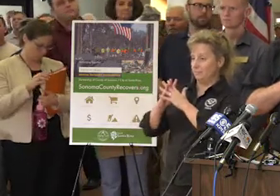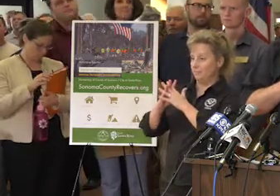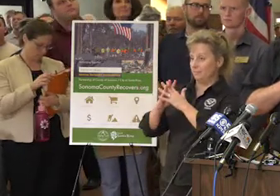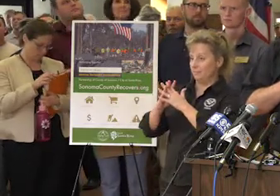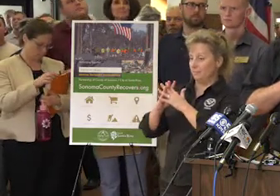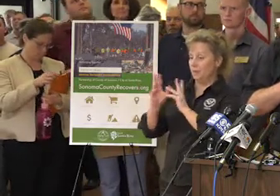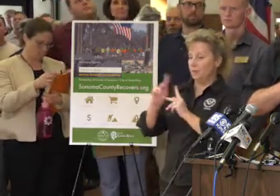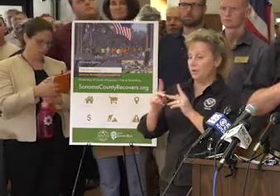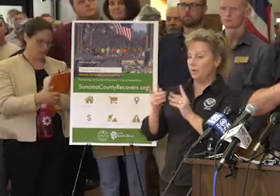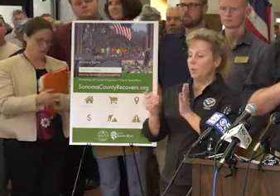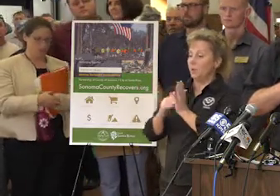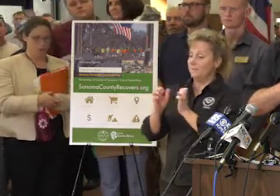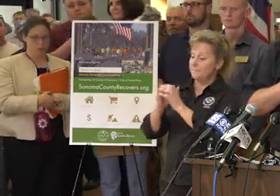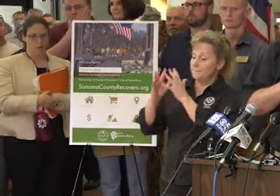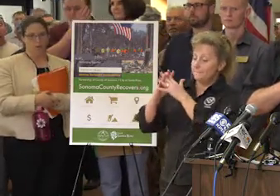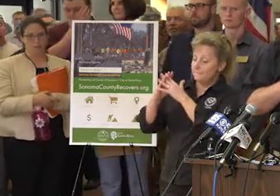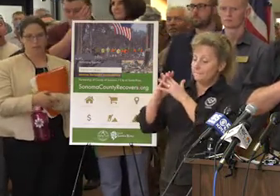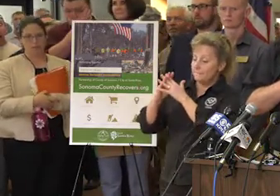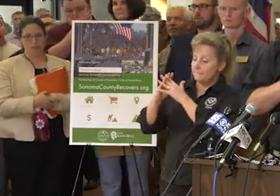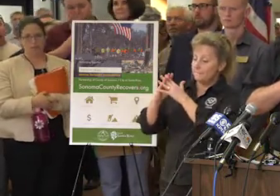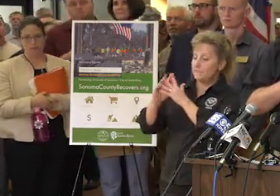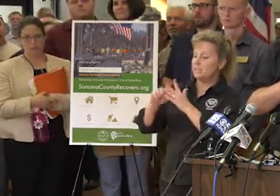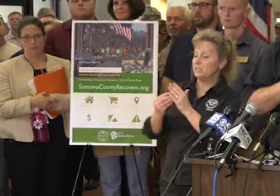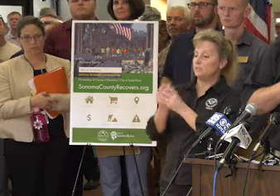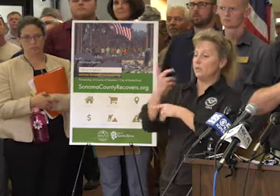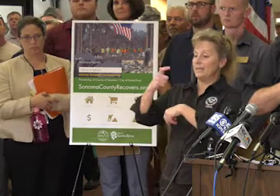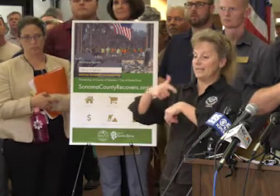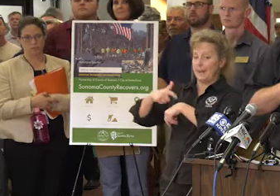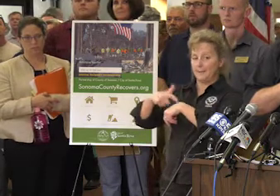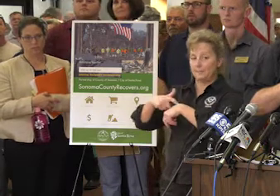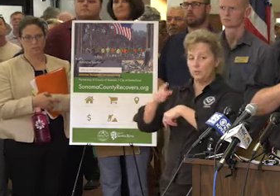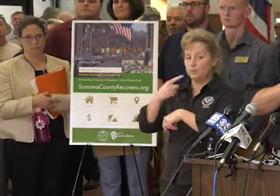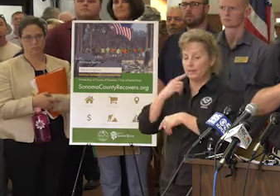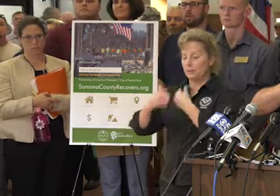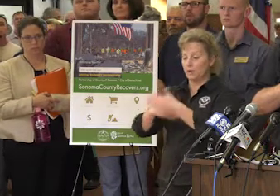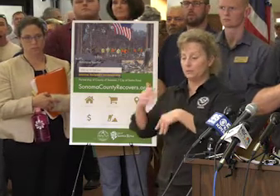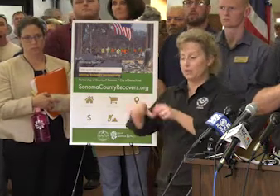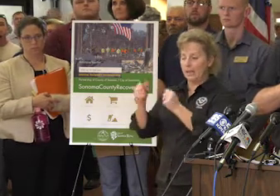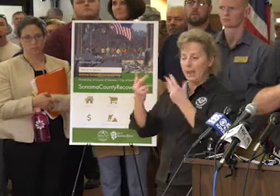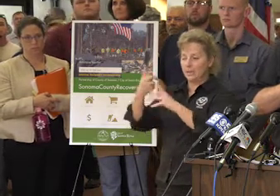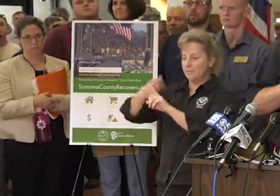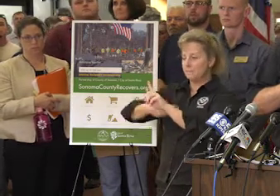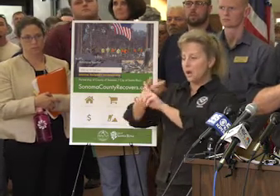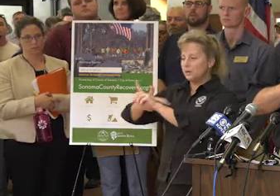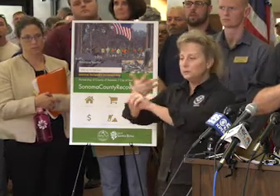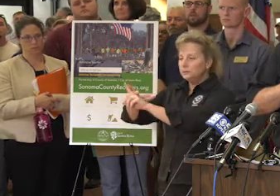for folks to be able to be rebuilding come spring. So you're saying this process will take how many months